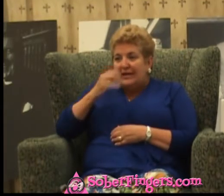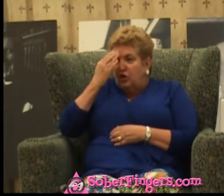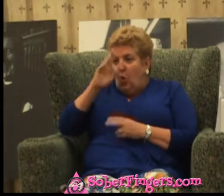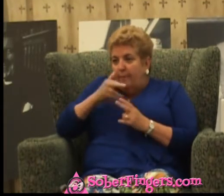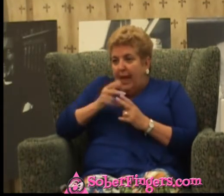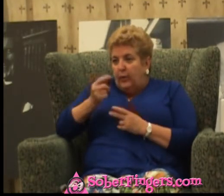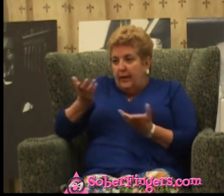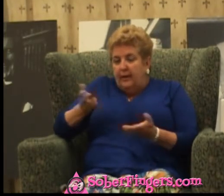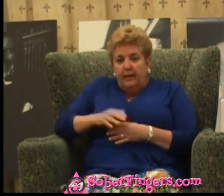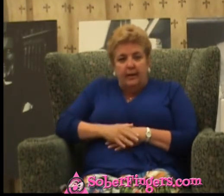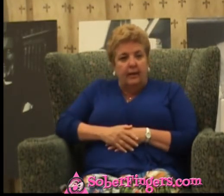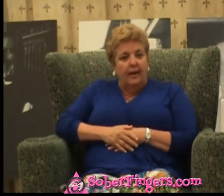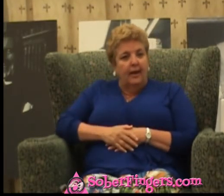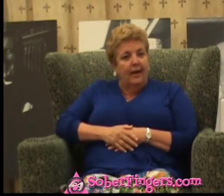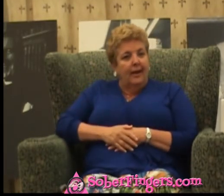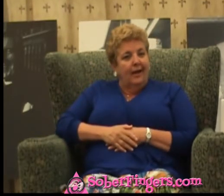And so